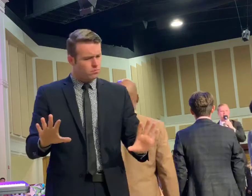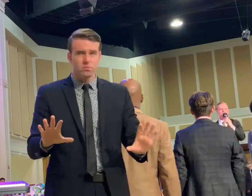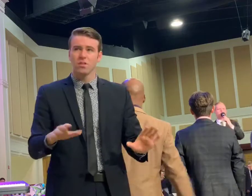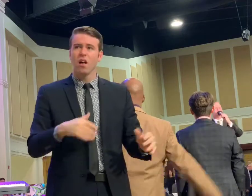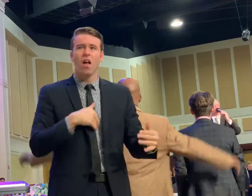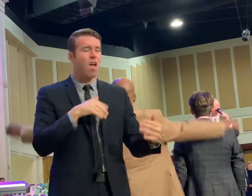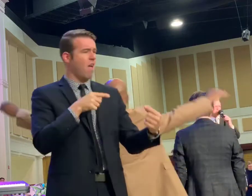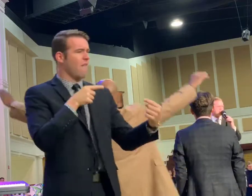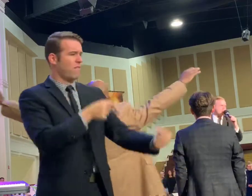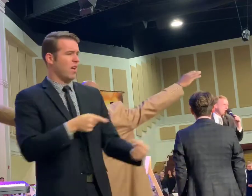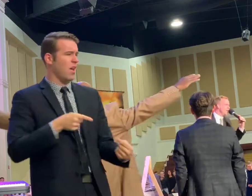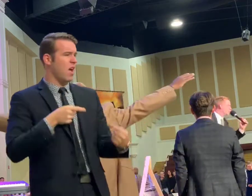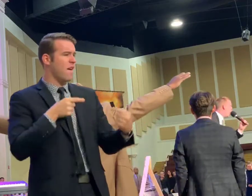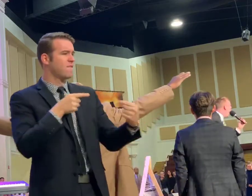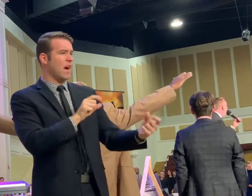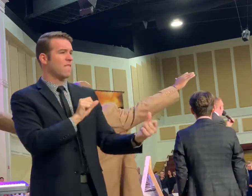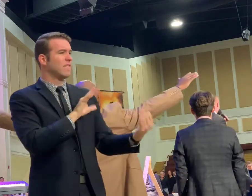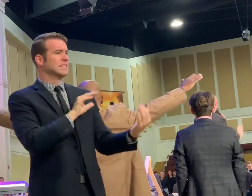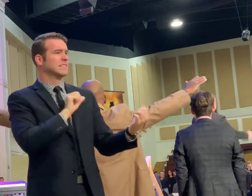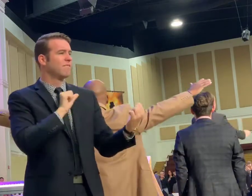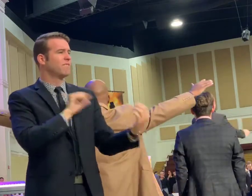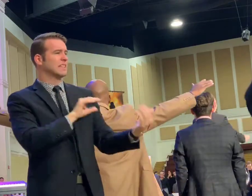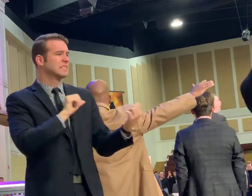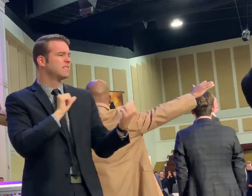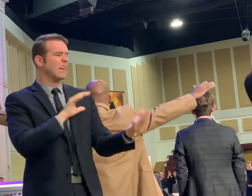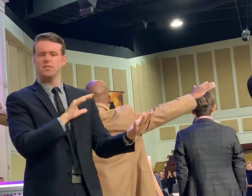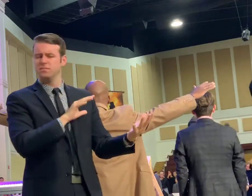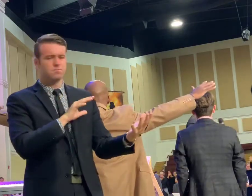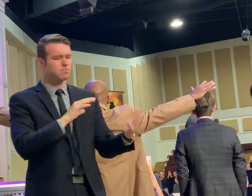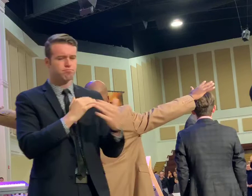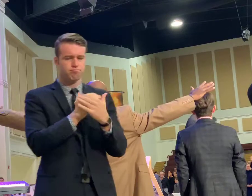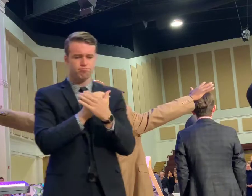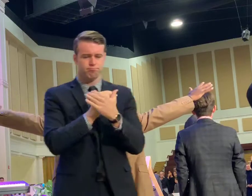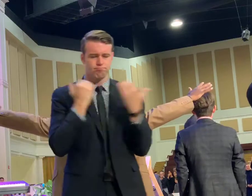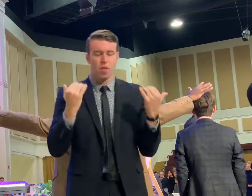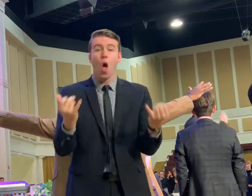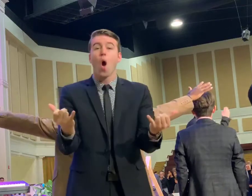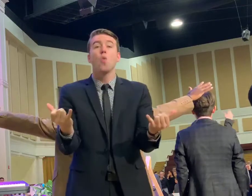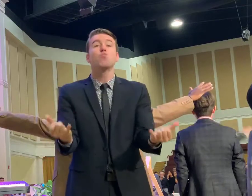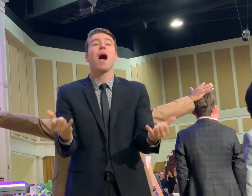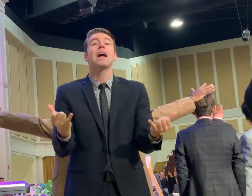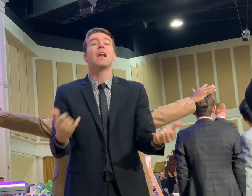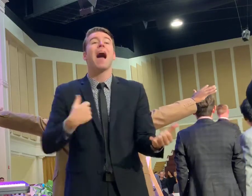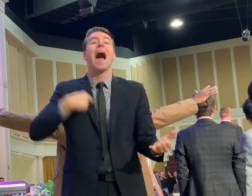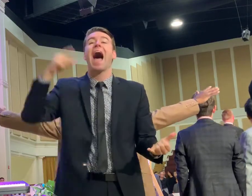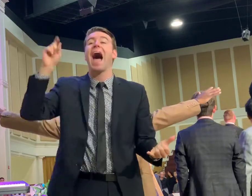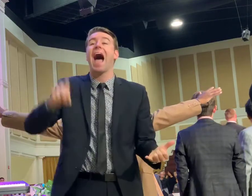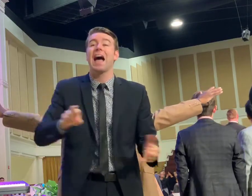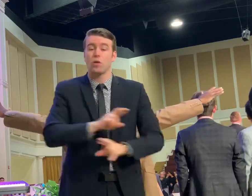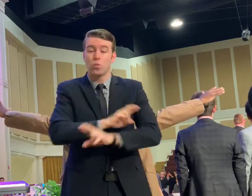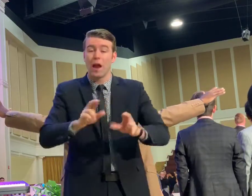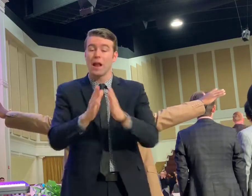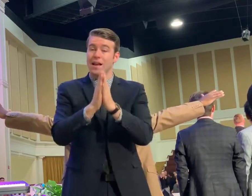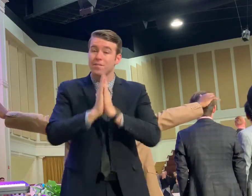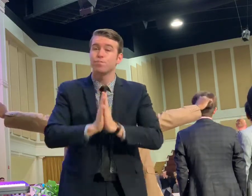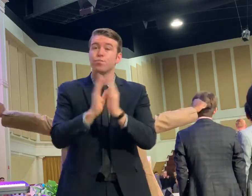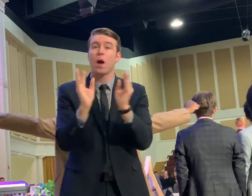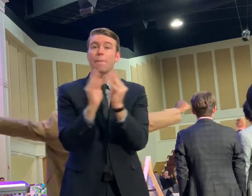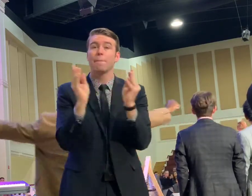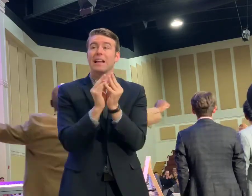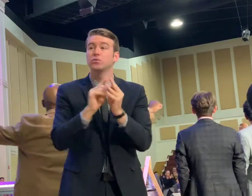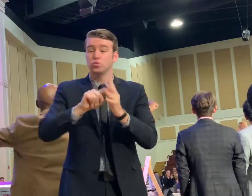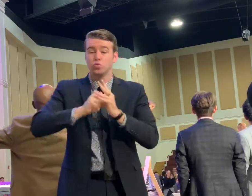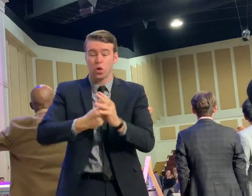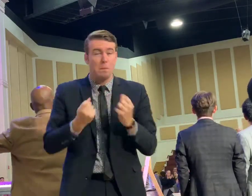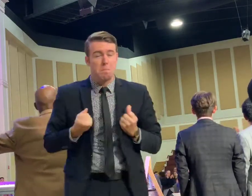some things. I've been facing some things. But right now, I need a fiery prayer meeting to set this